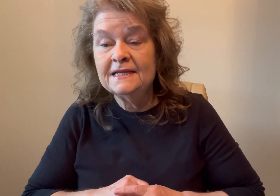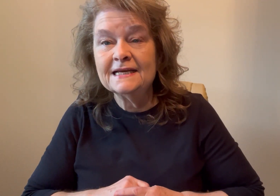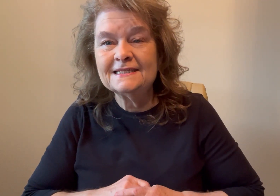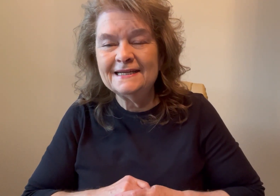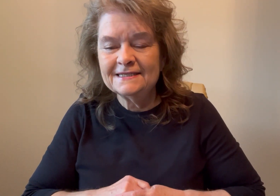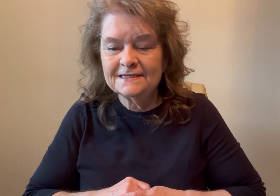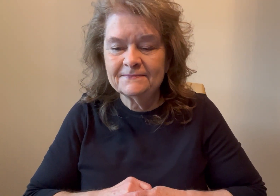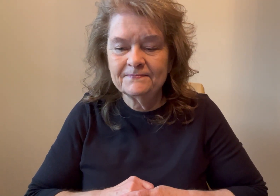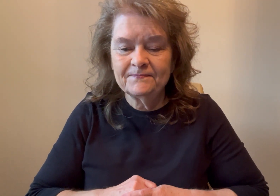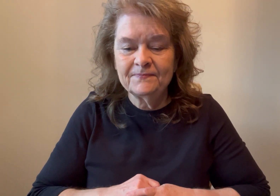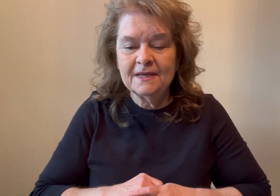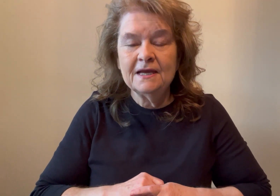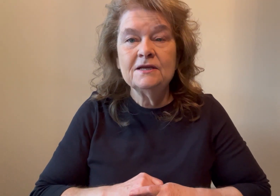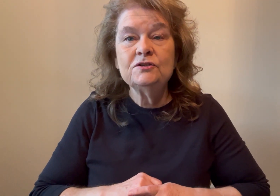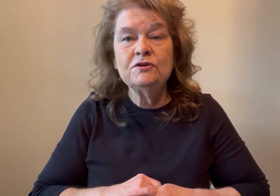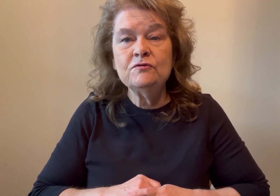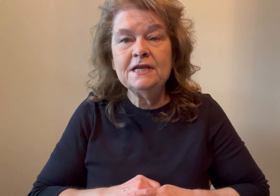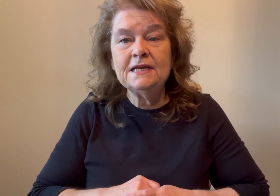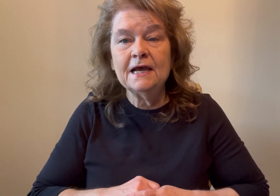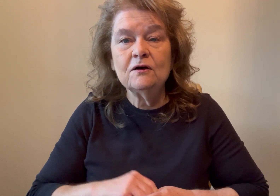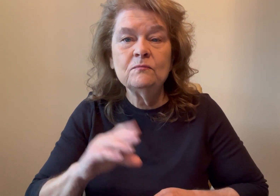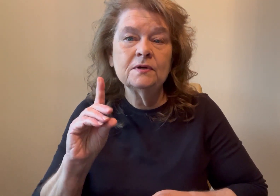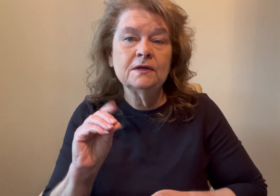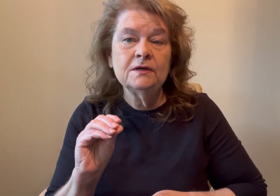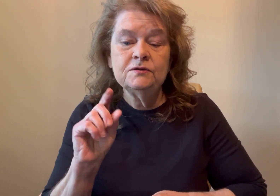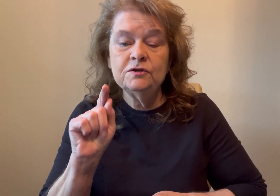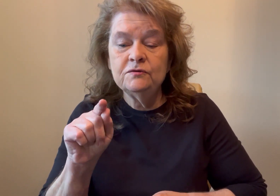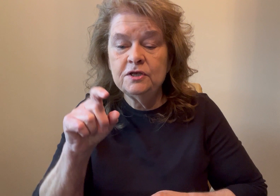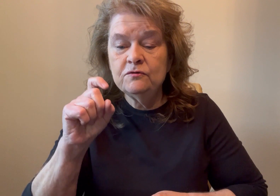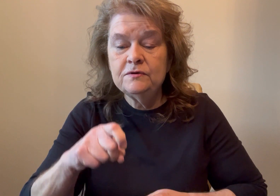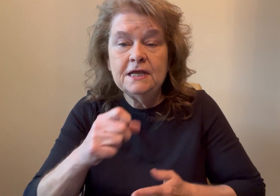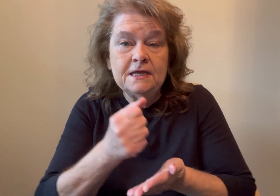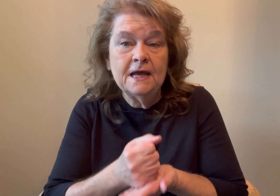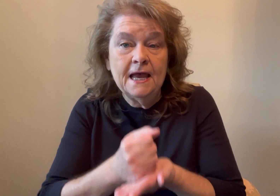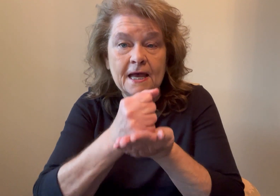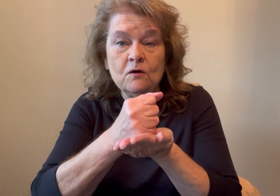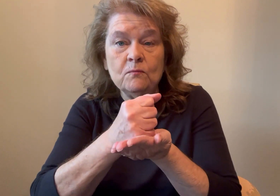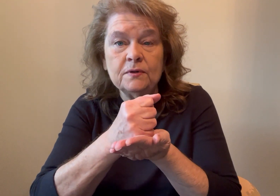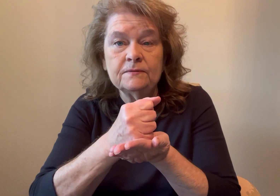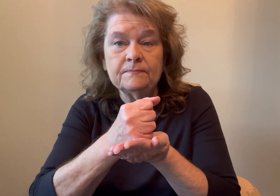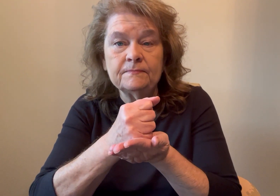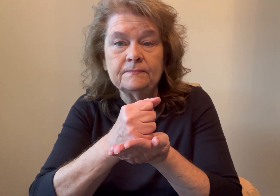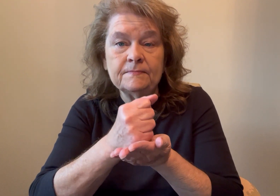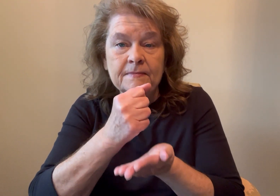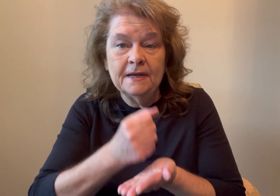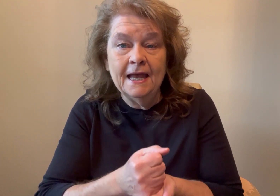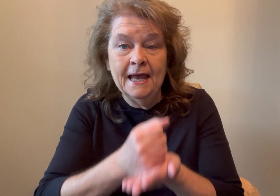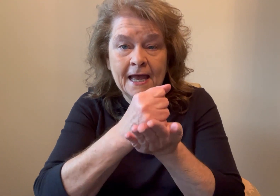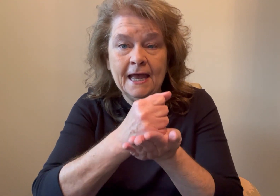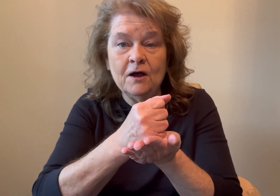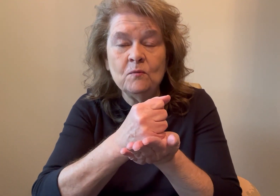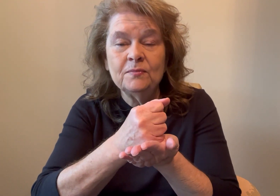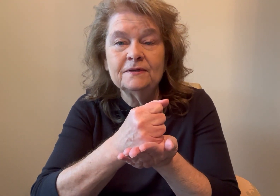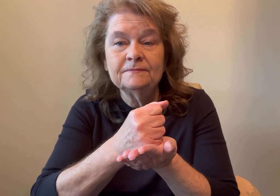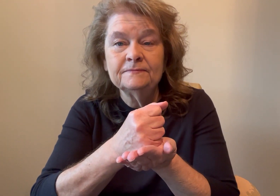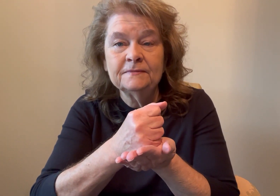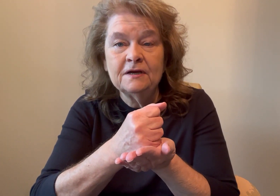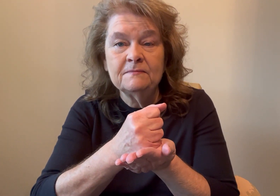Next sentence. Do you need help? Do you need help? Help?